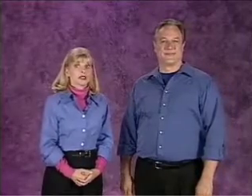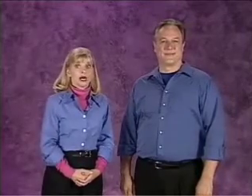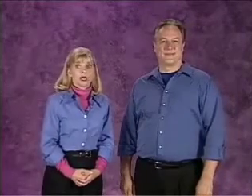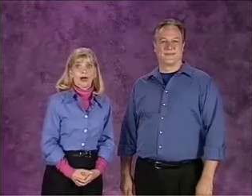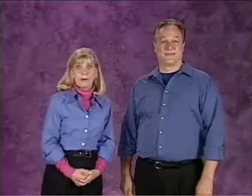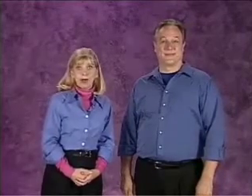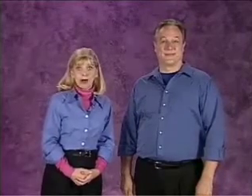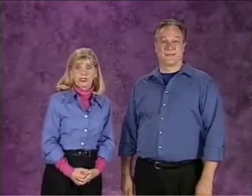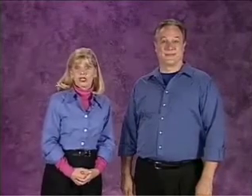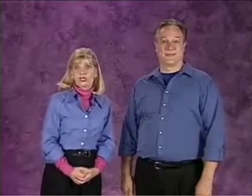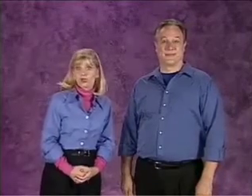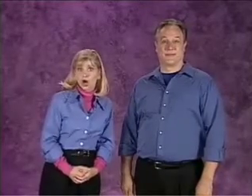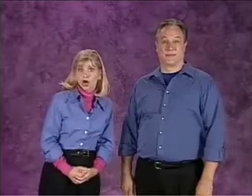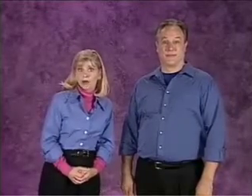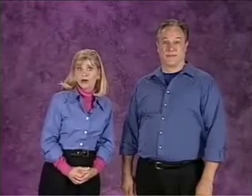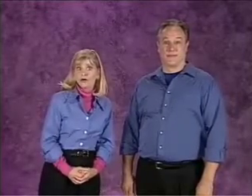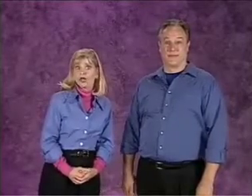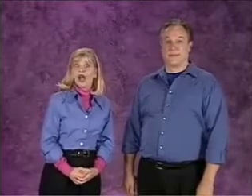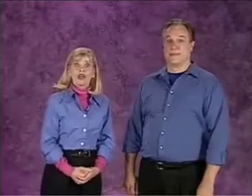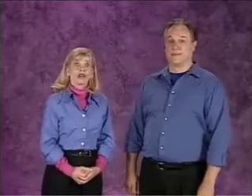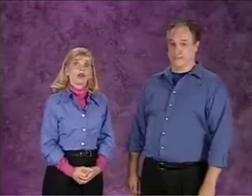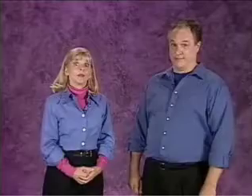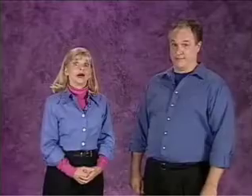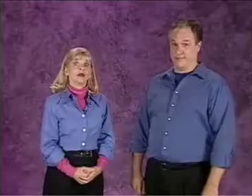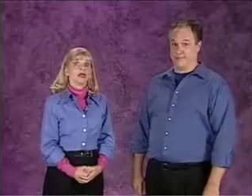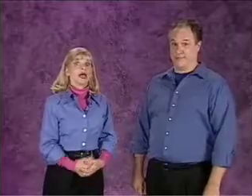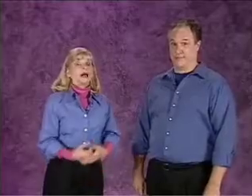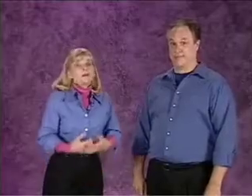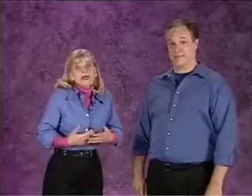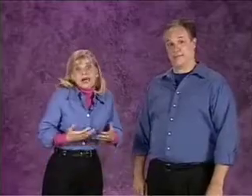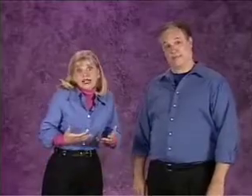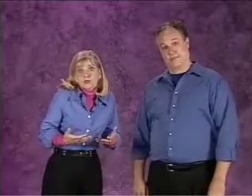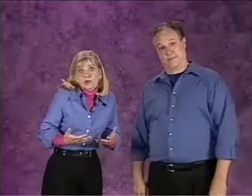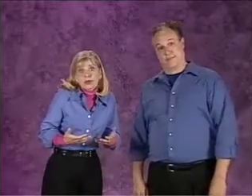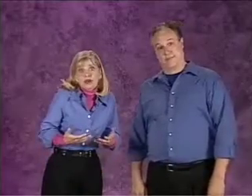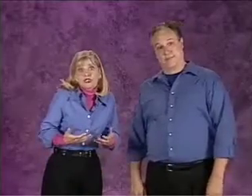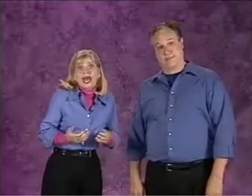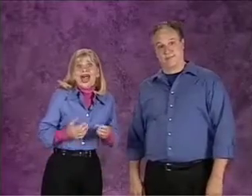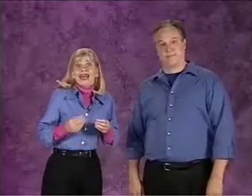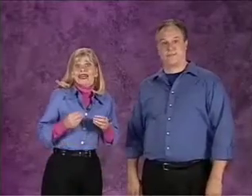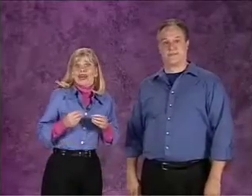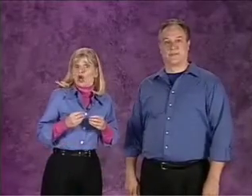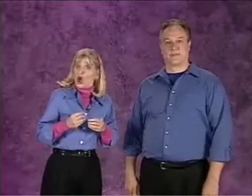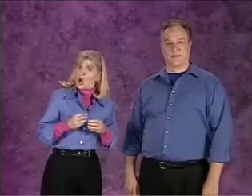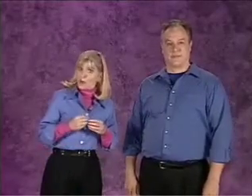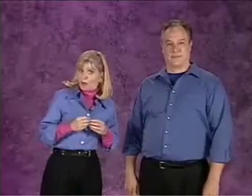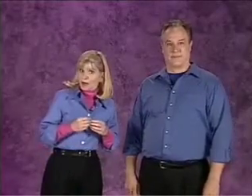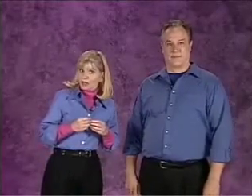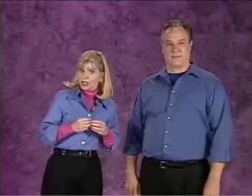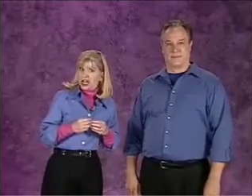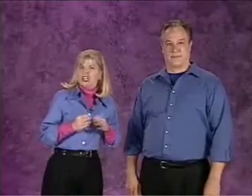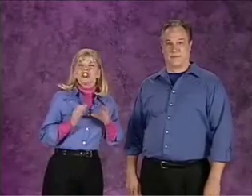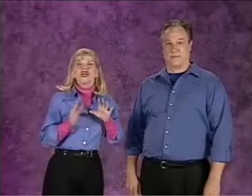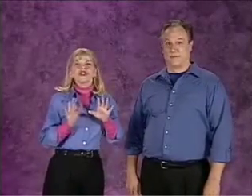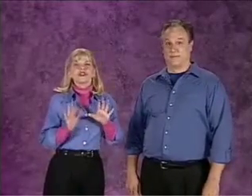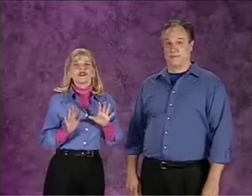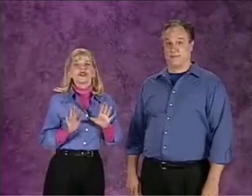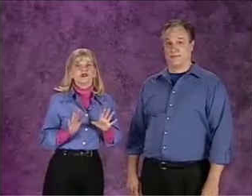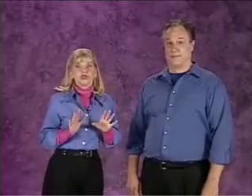sign about in talk about, think about, be an expert about, and get home about. Just think